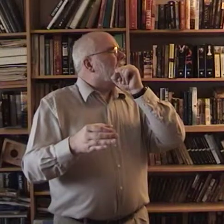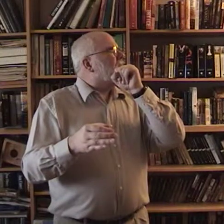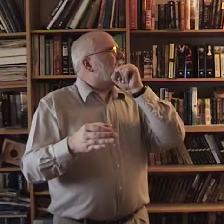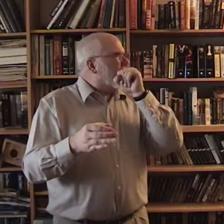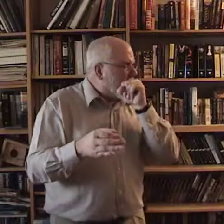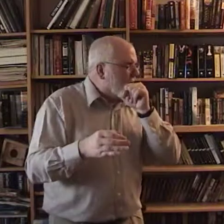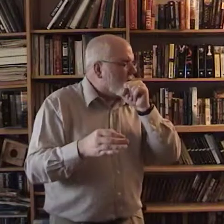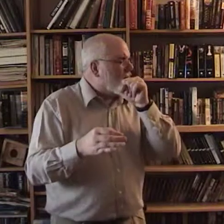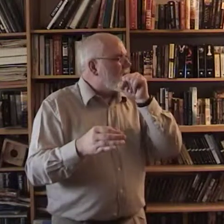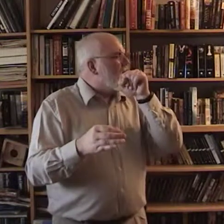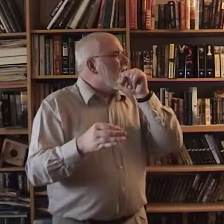sneeze.